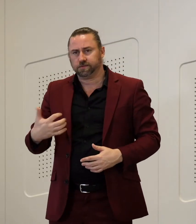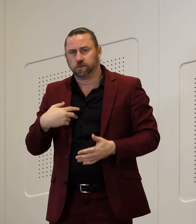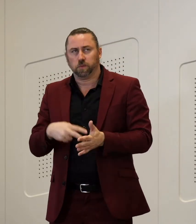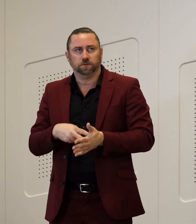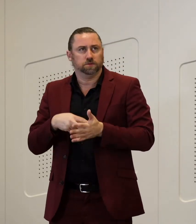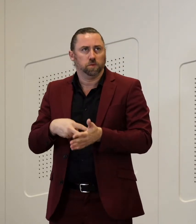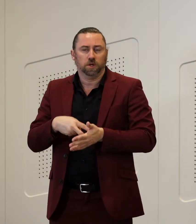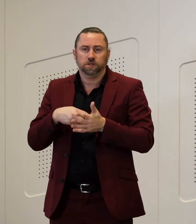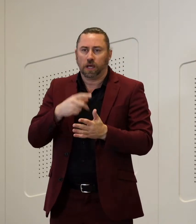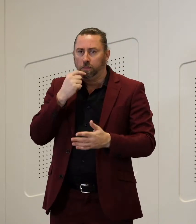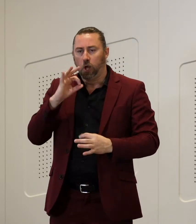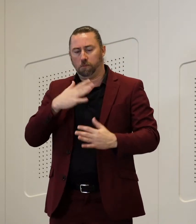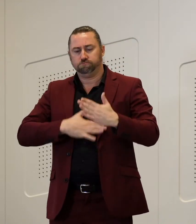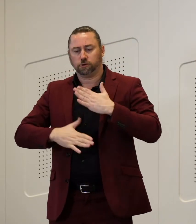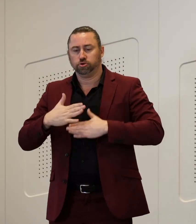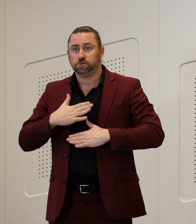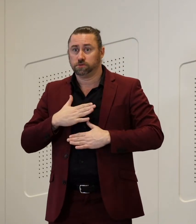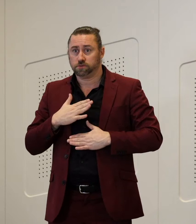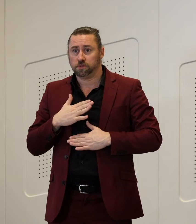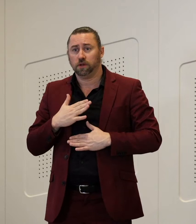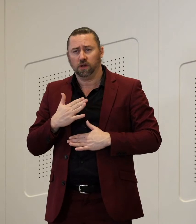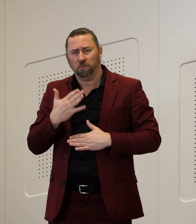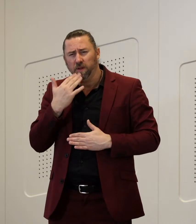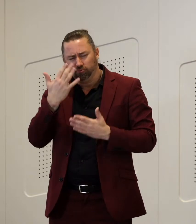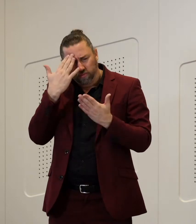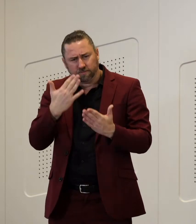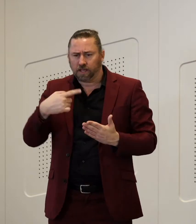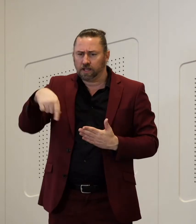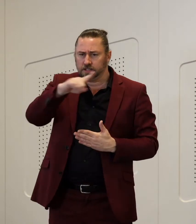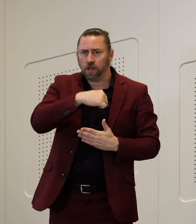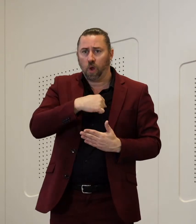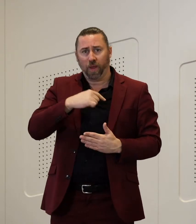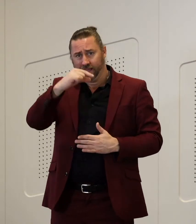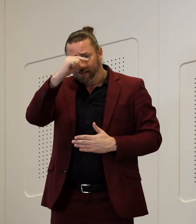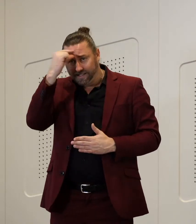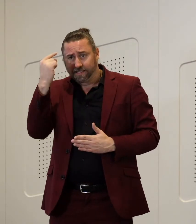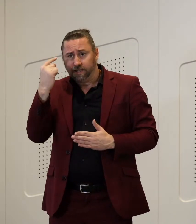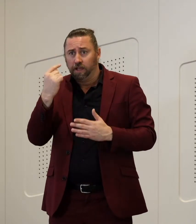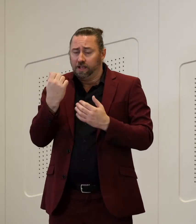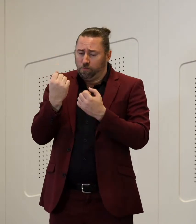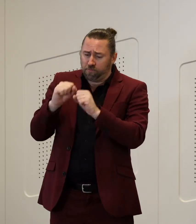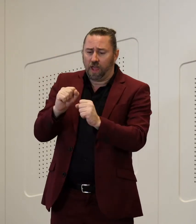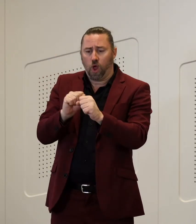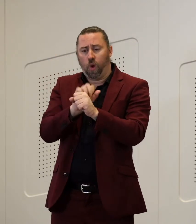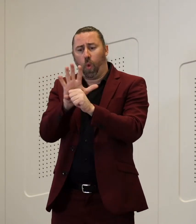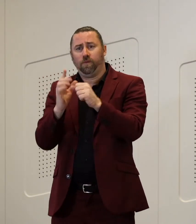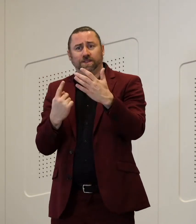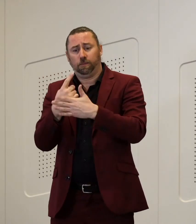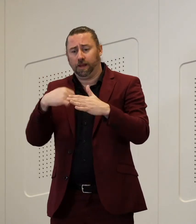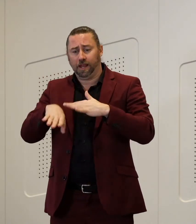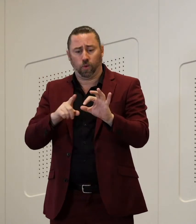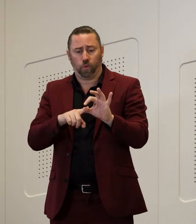while, we are all trying to ensure that Queenslanders stay safe, and we thank them for the great